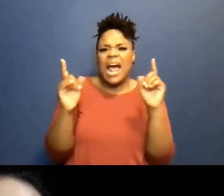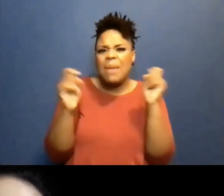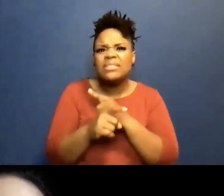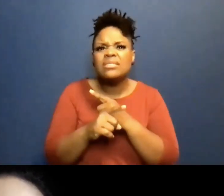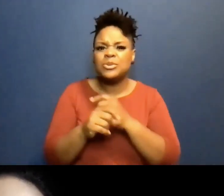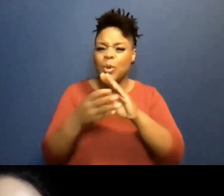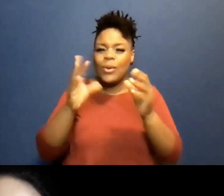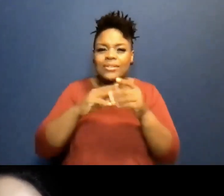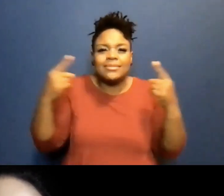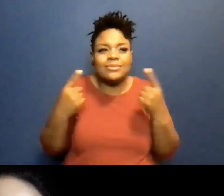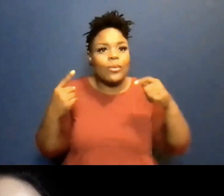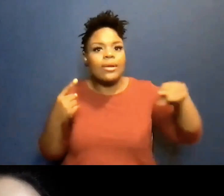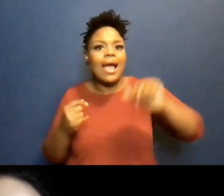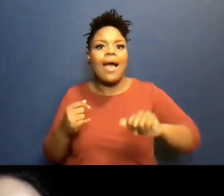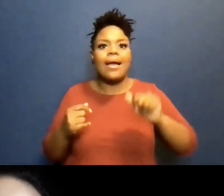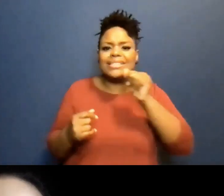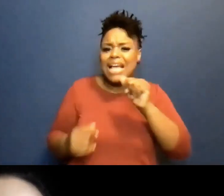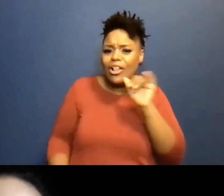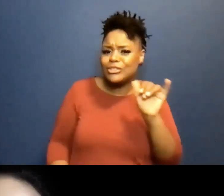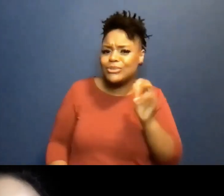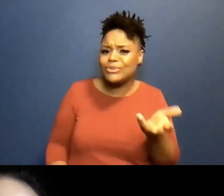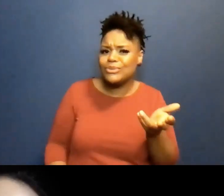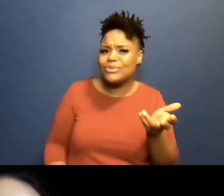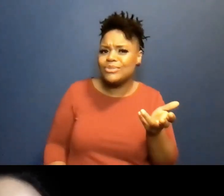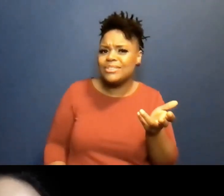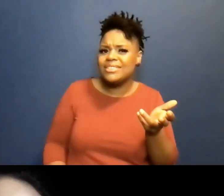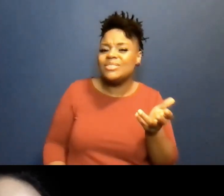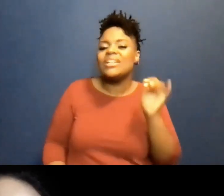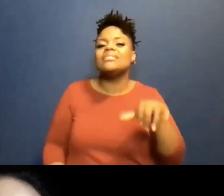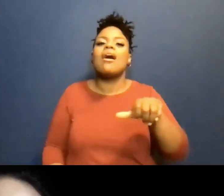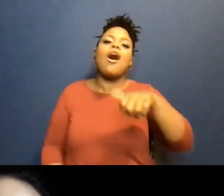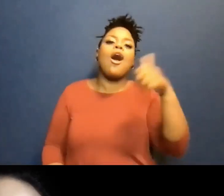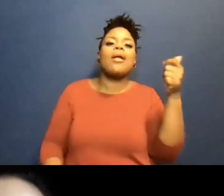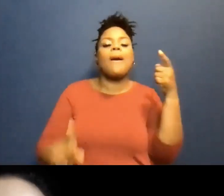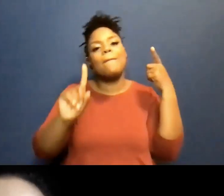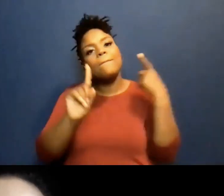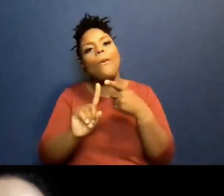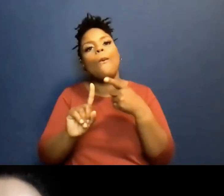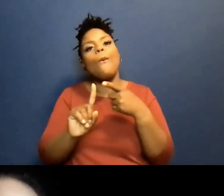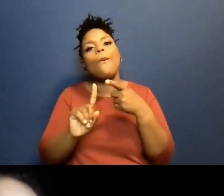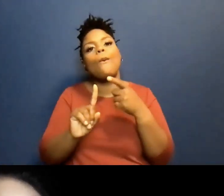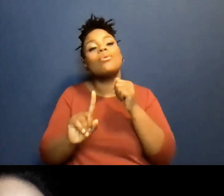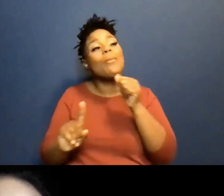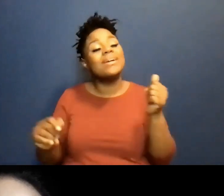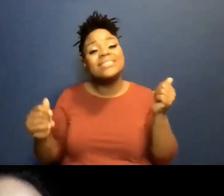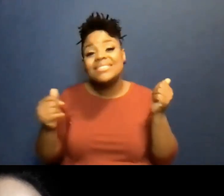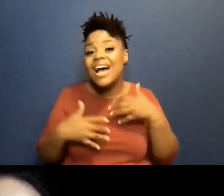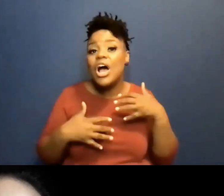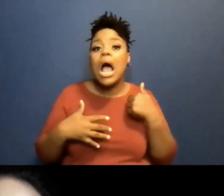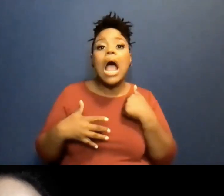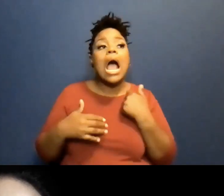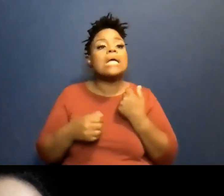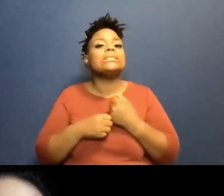stories. I feel like that's another thing too, that, let's not be afraid. Let's take risks. And,